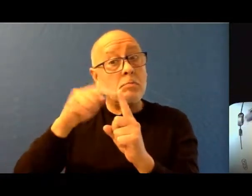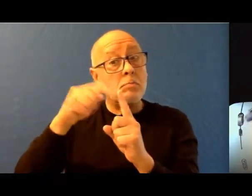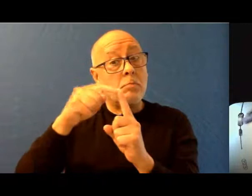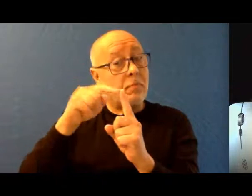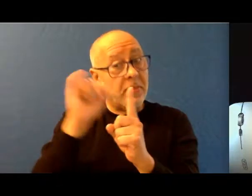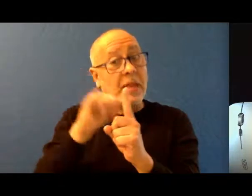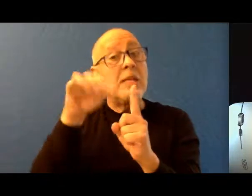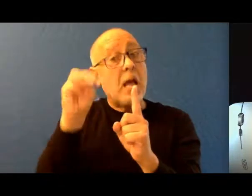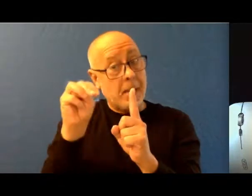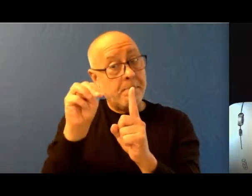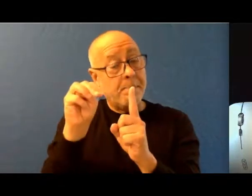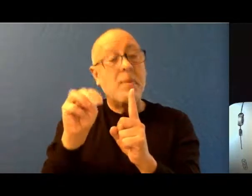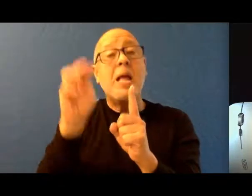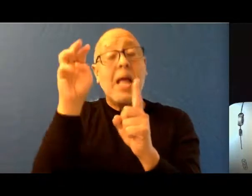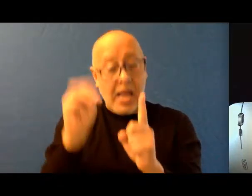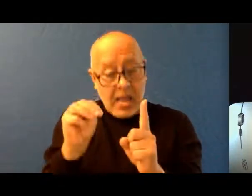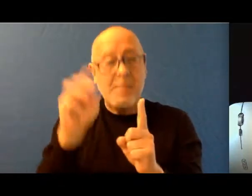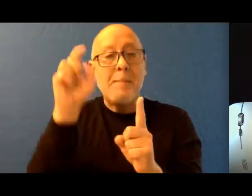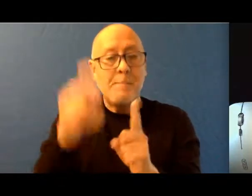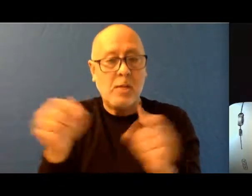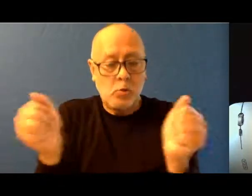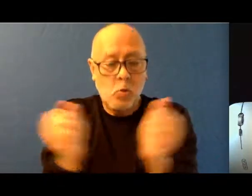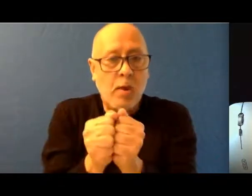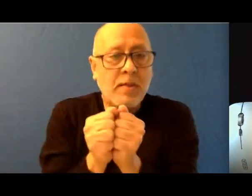m. M has to stay with it.